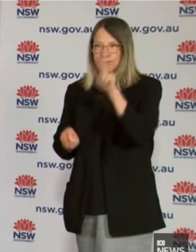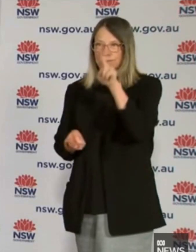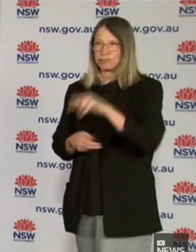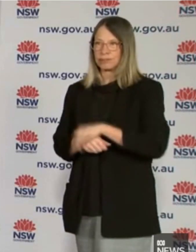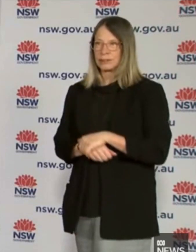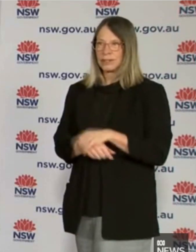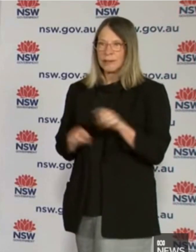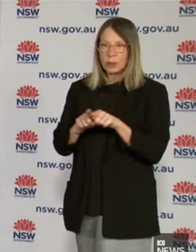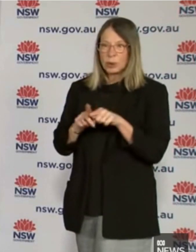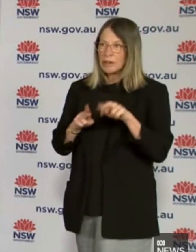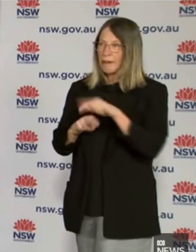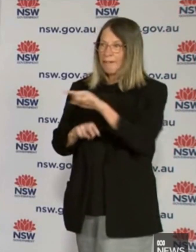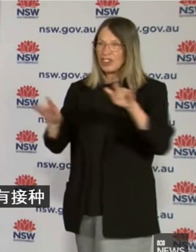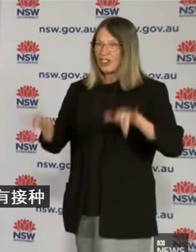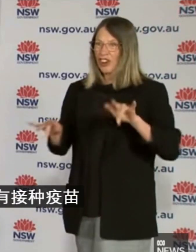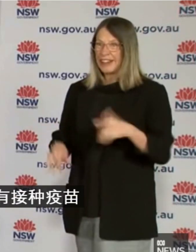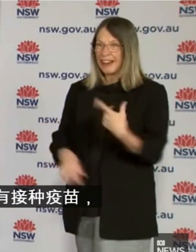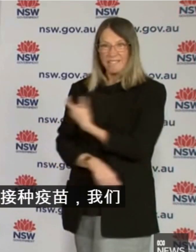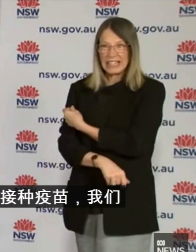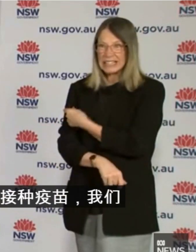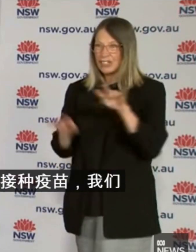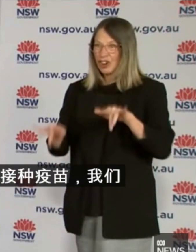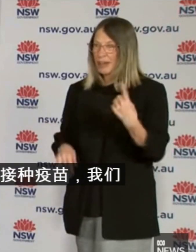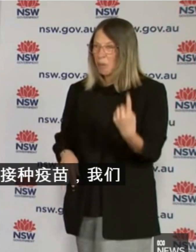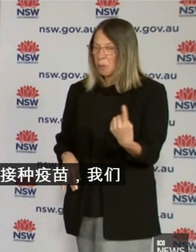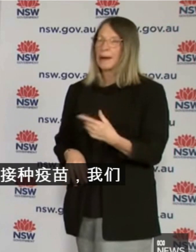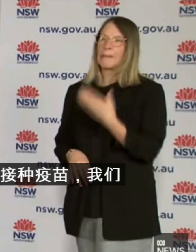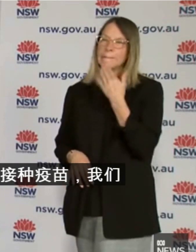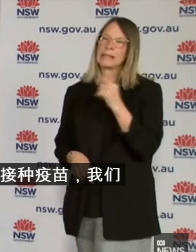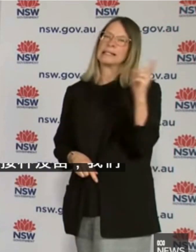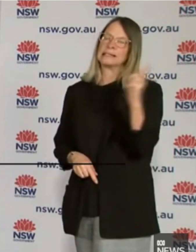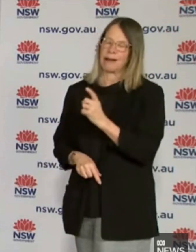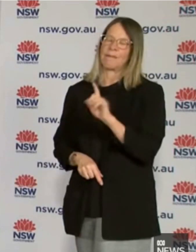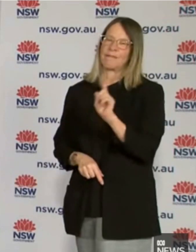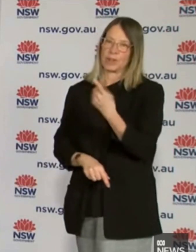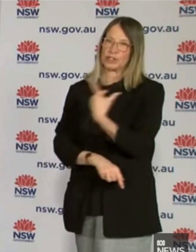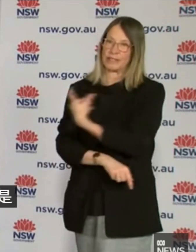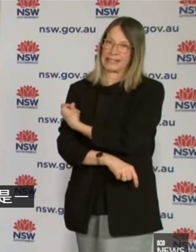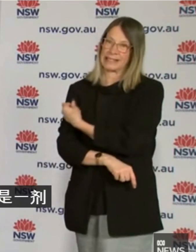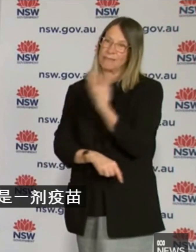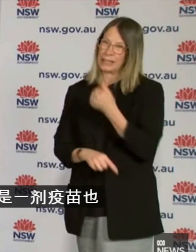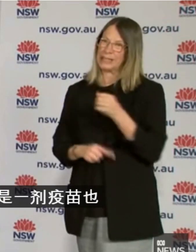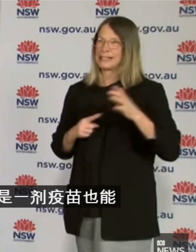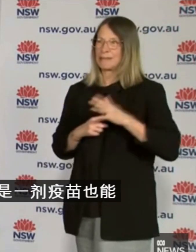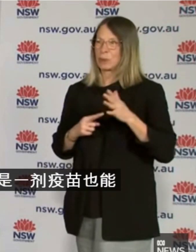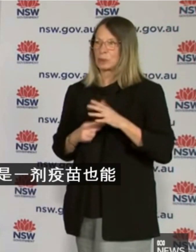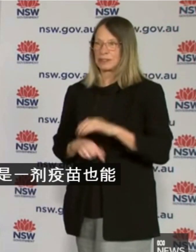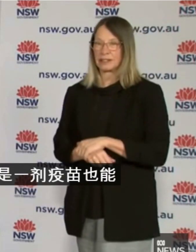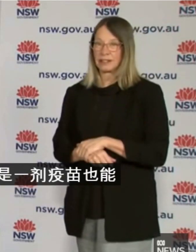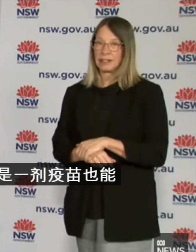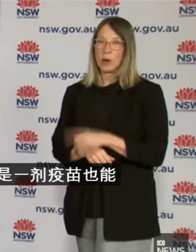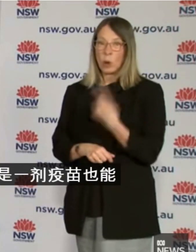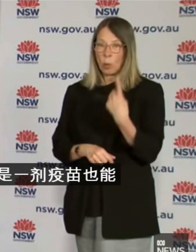first dose. If you haven't had a vaccine yet, we really want you to come out and get a vaccine. It's really important. Even one